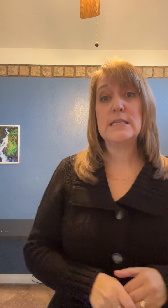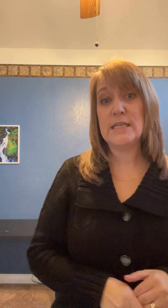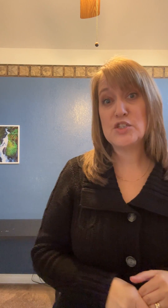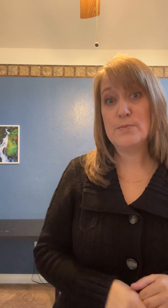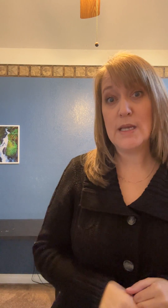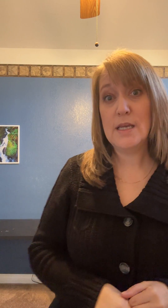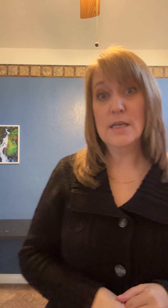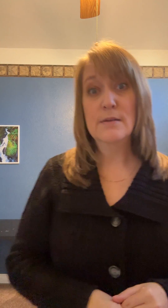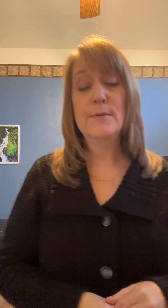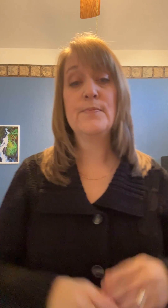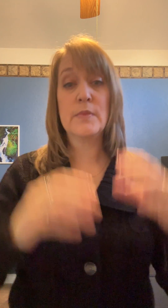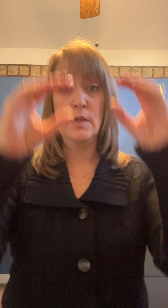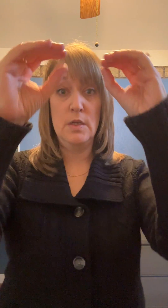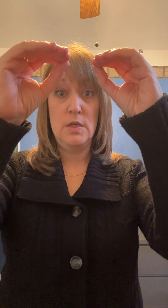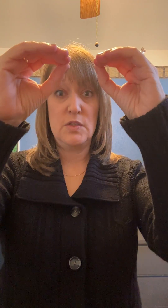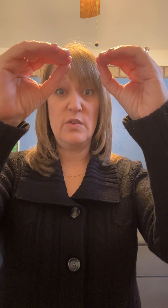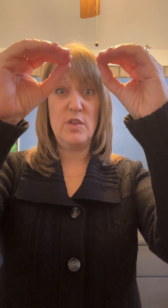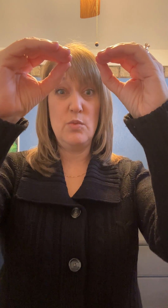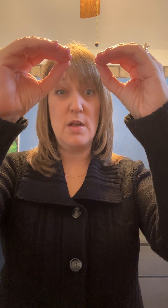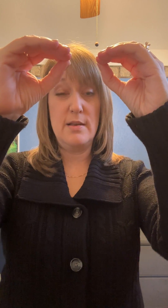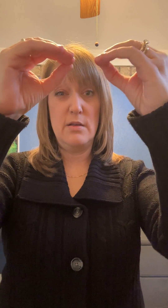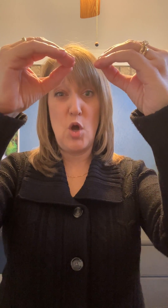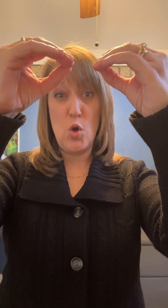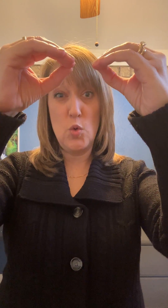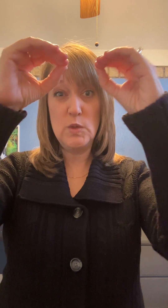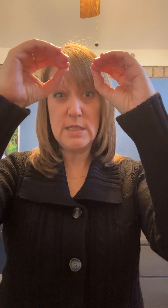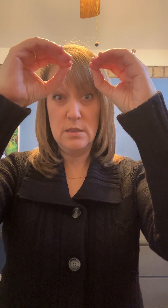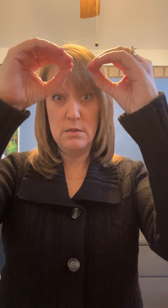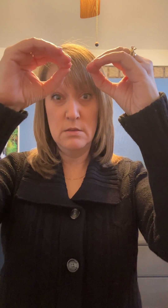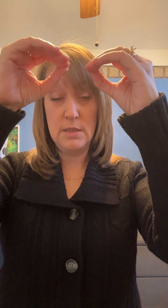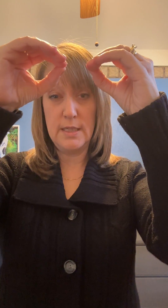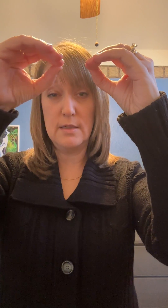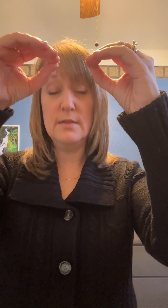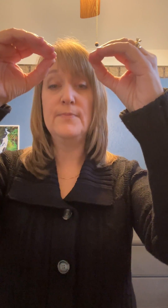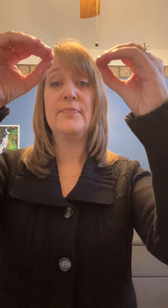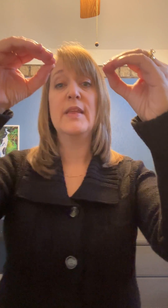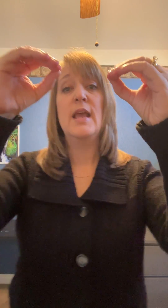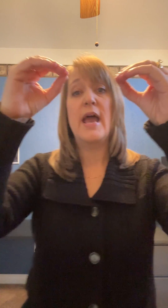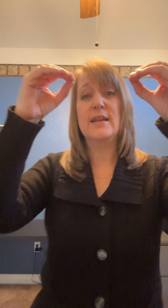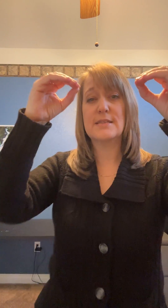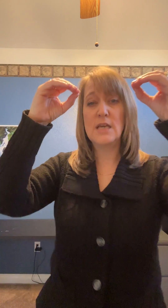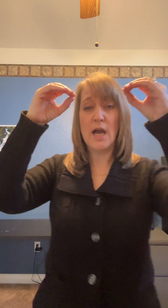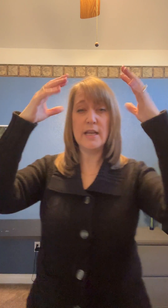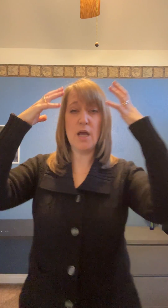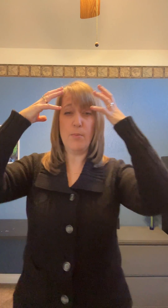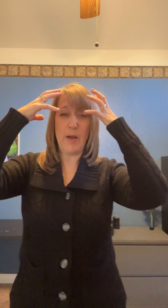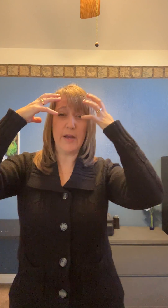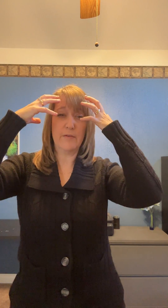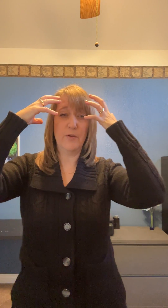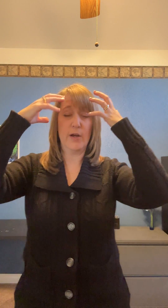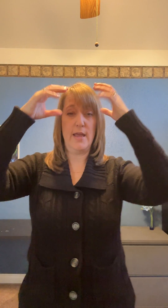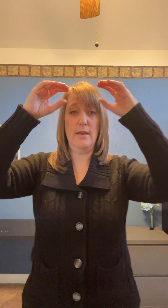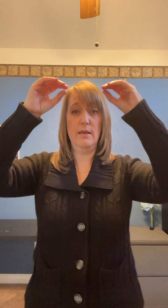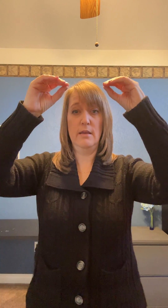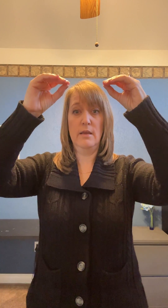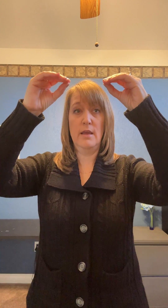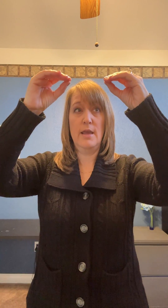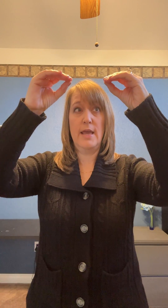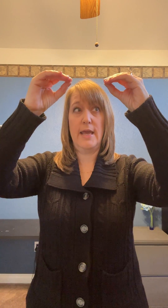Teach me. So you want O's here. And it's kind of up by your forehead.